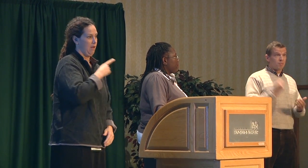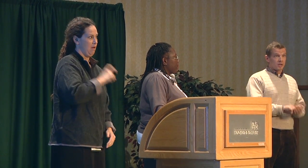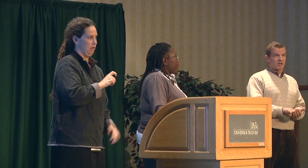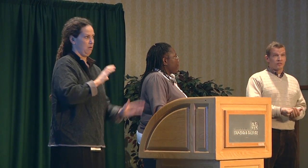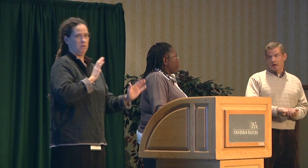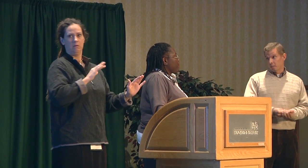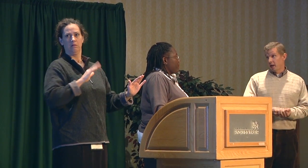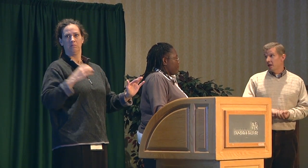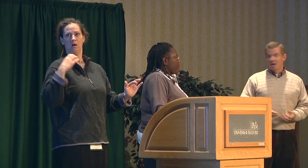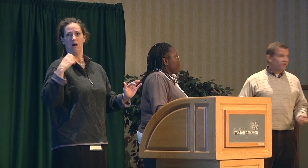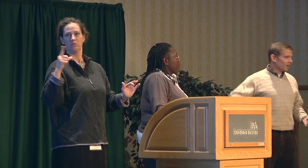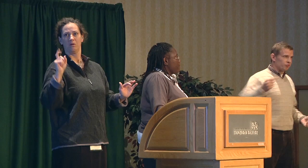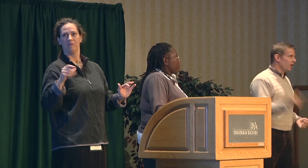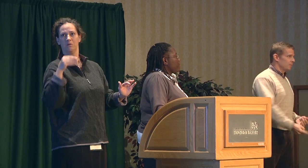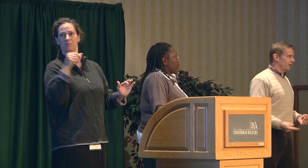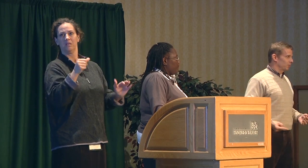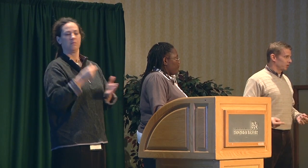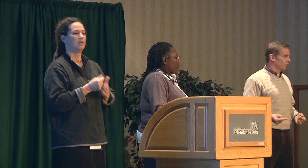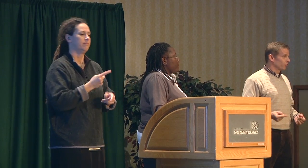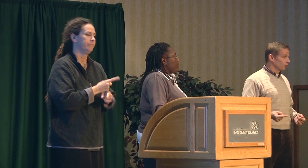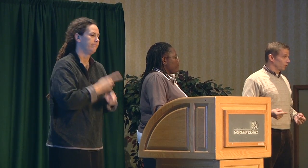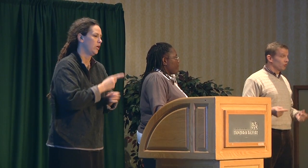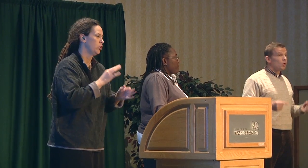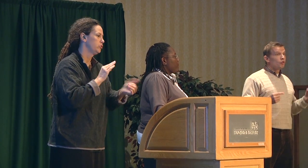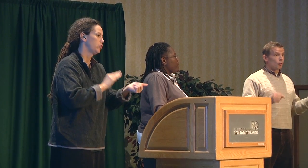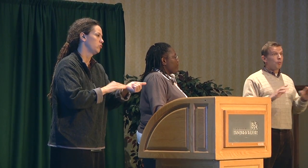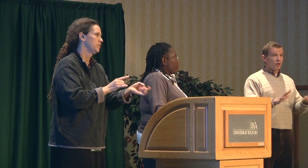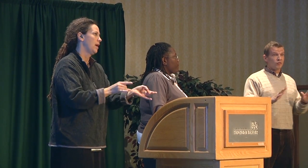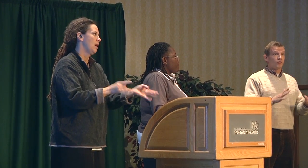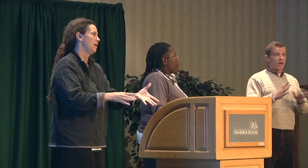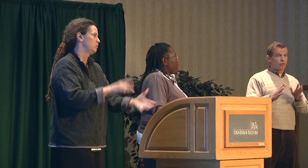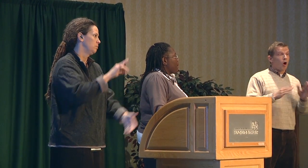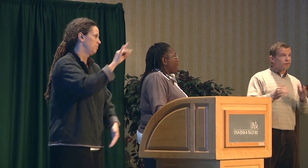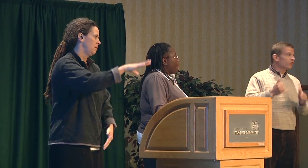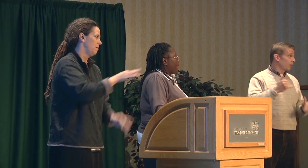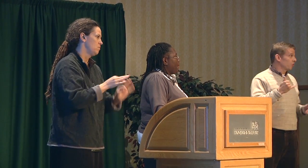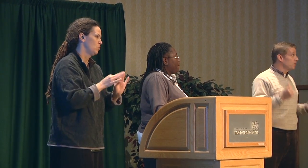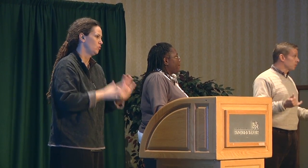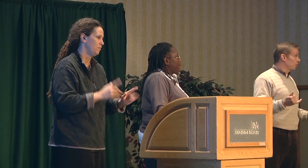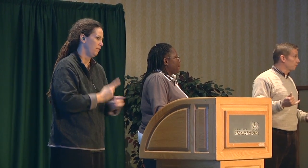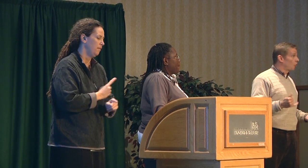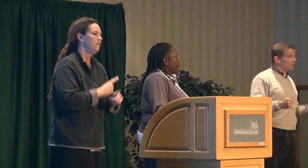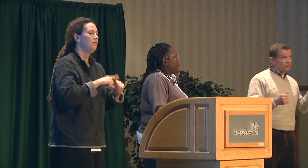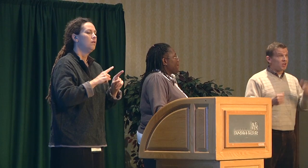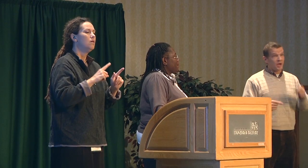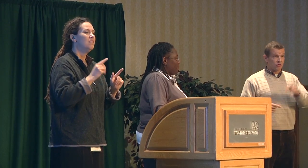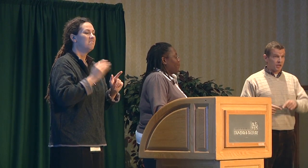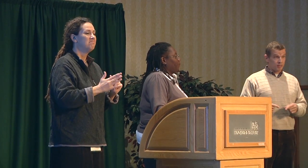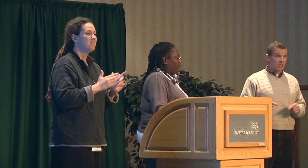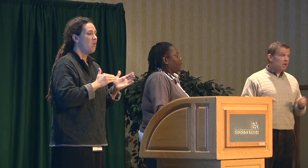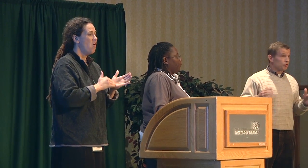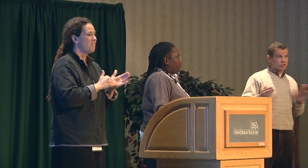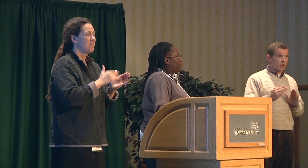there's some money that he's got to pay. And doctors hate paying money for interpreters. So the point is that oftentimes the people on the phone is not